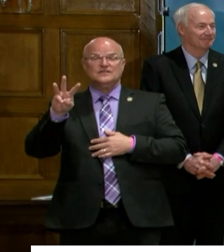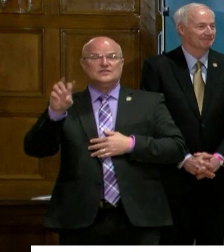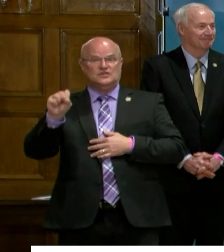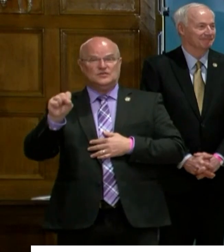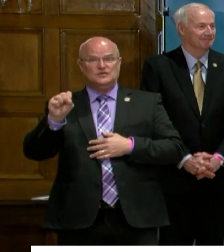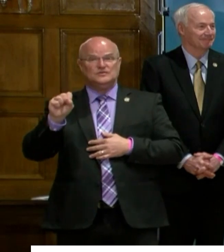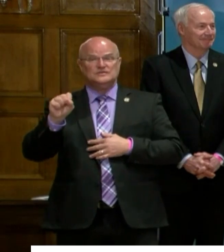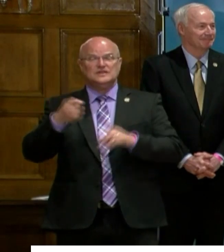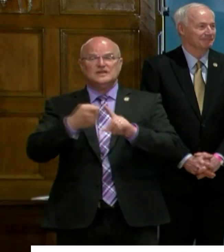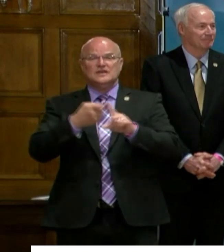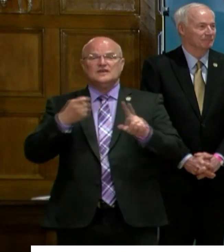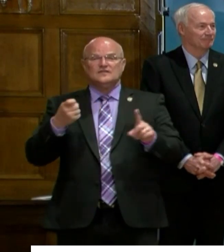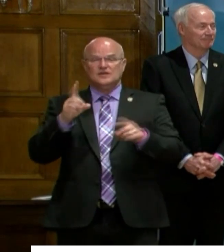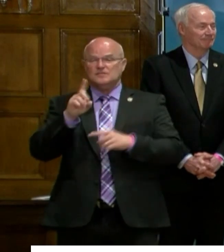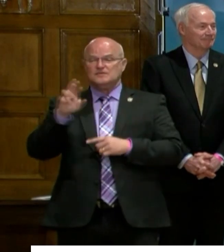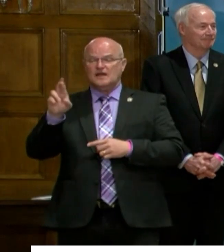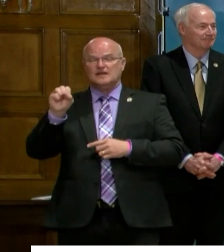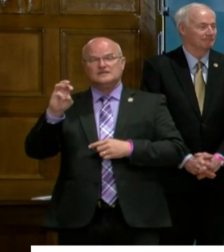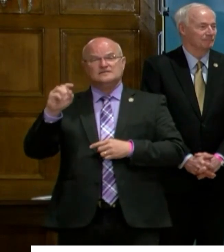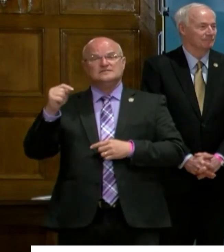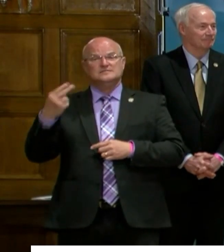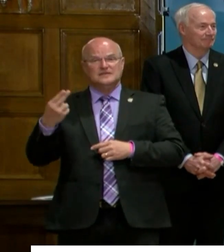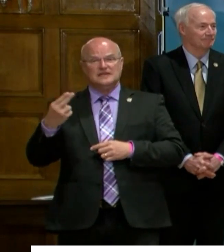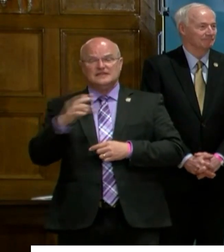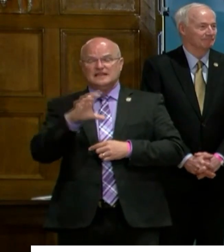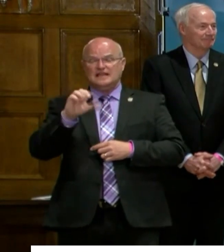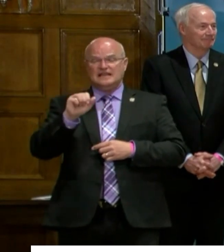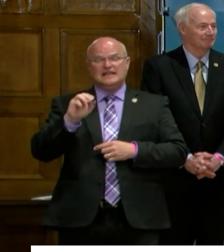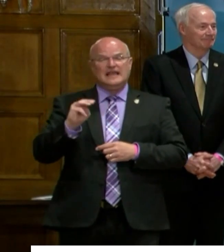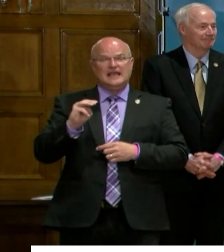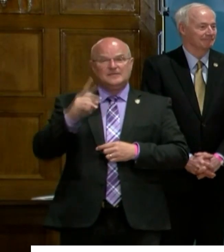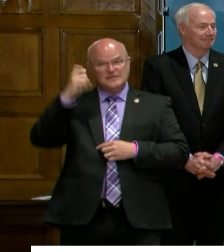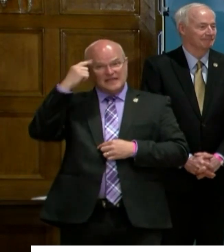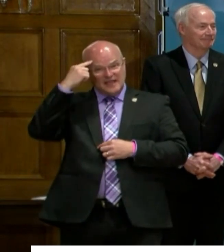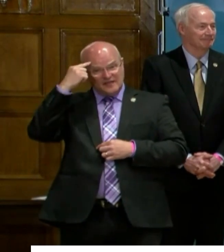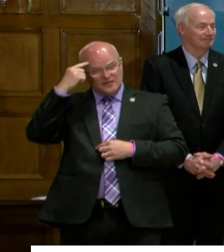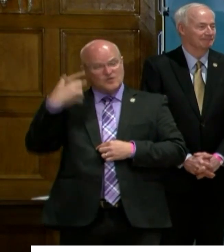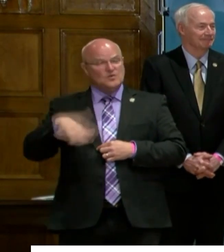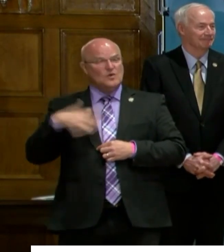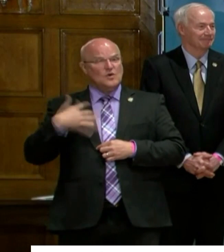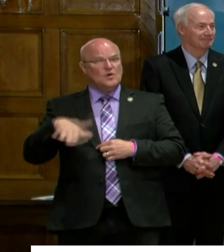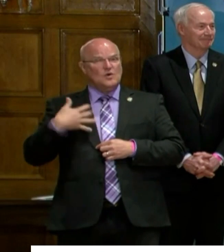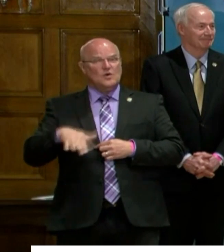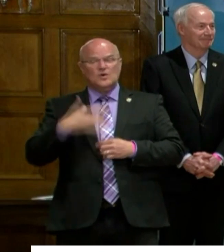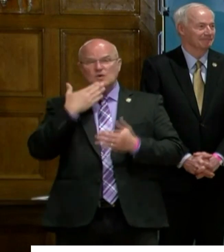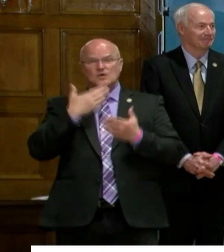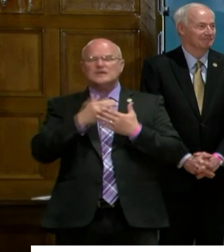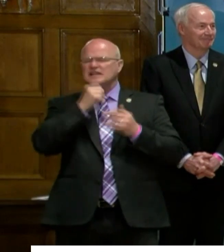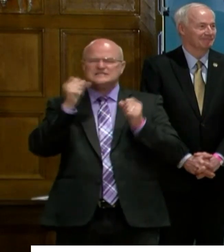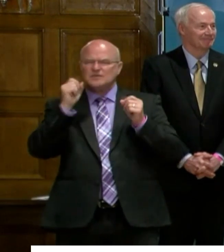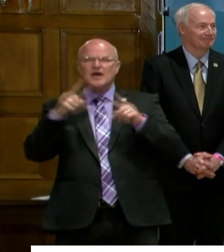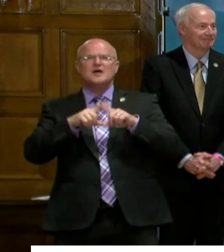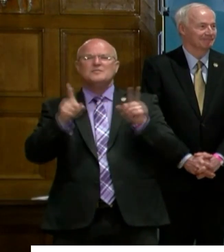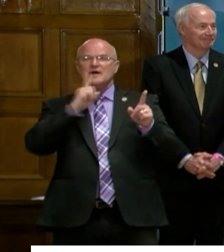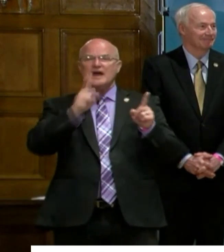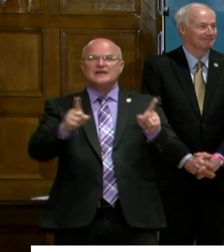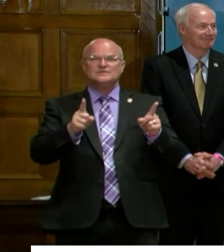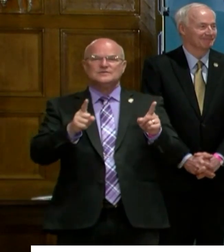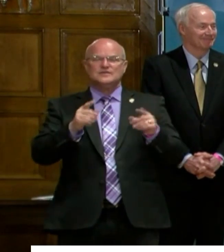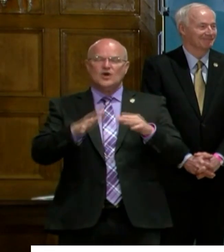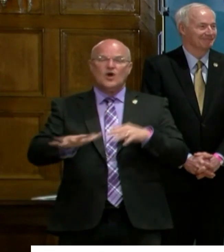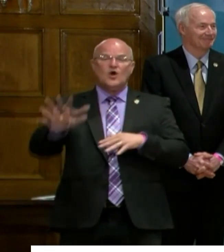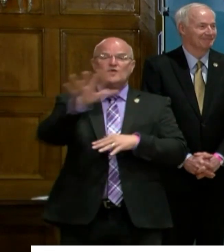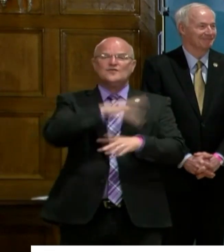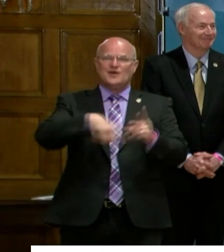news from Dr. Smith, from Cam, the governor has been surprising, well, maybe not surprisingly, but actually